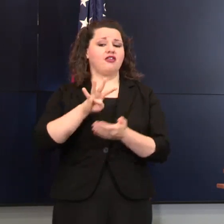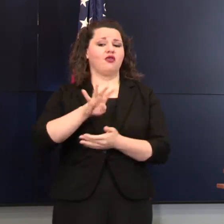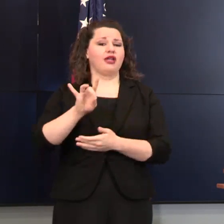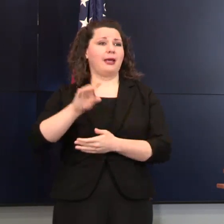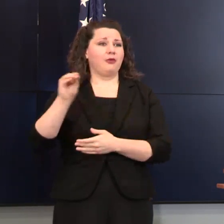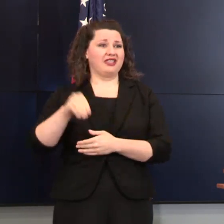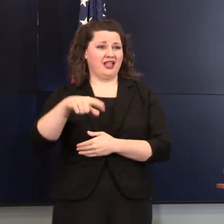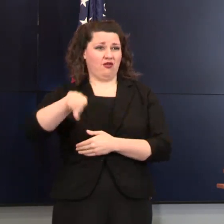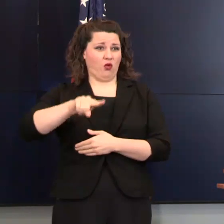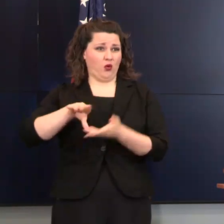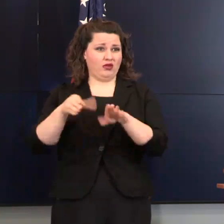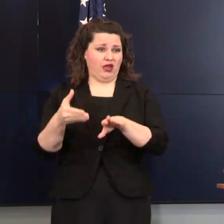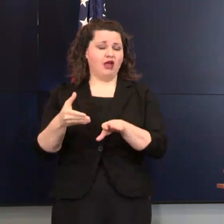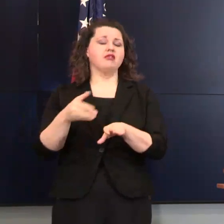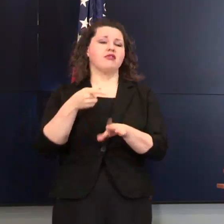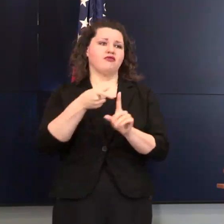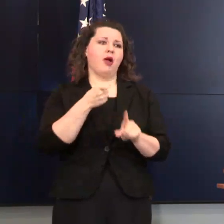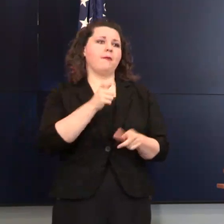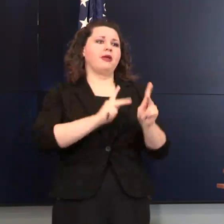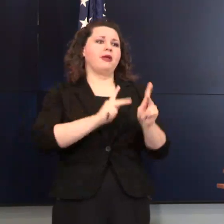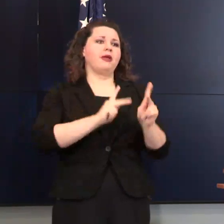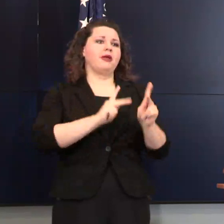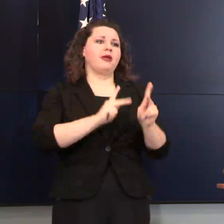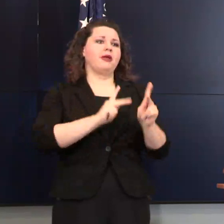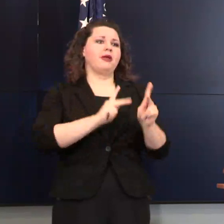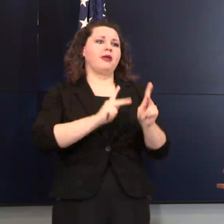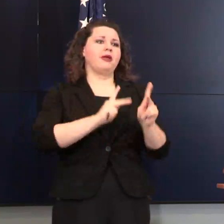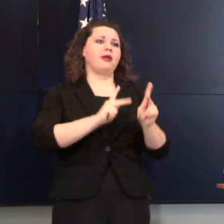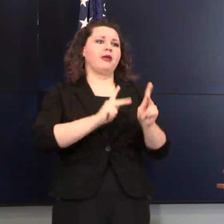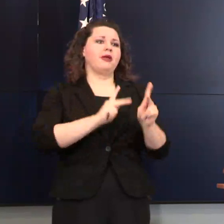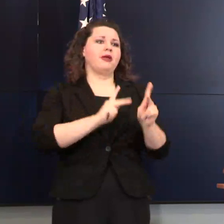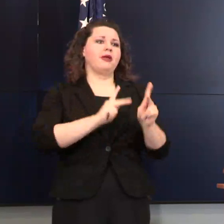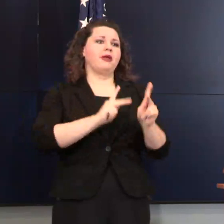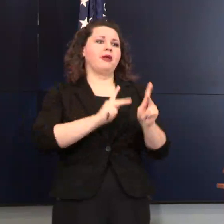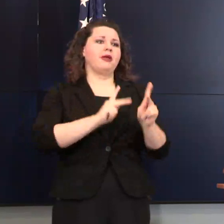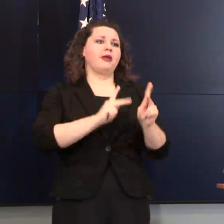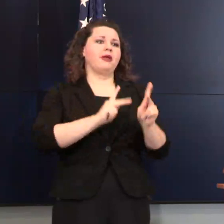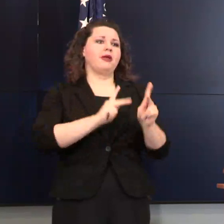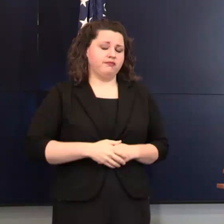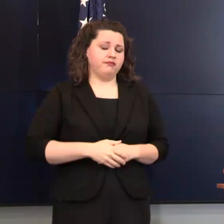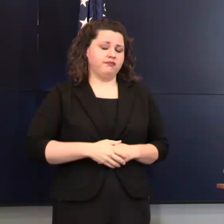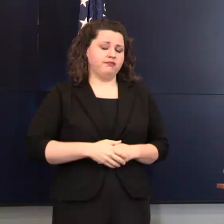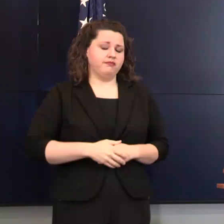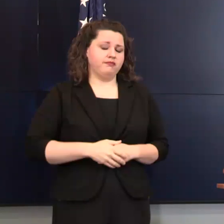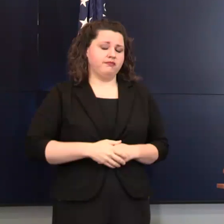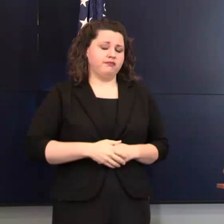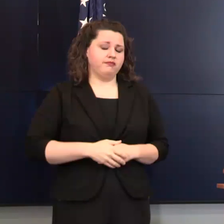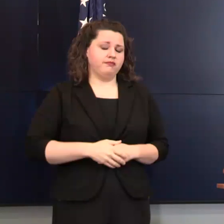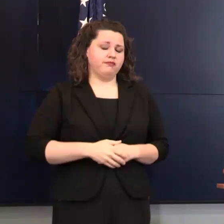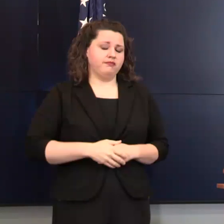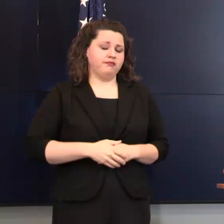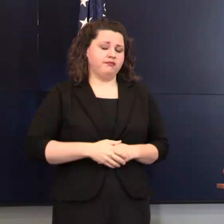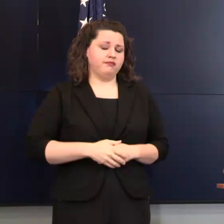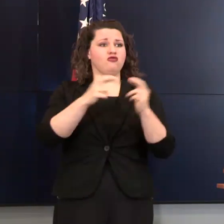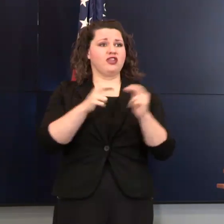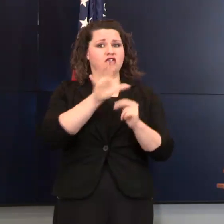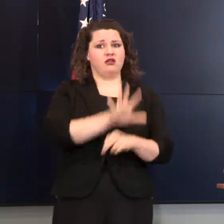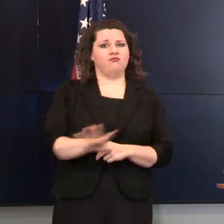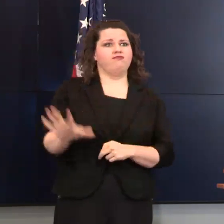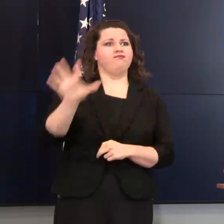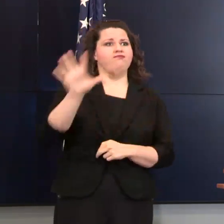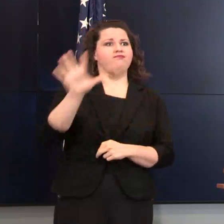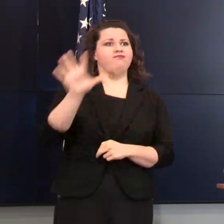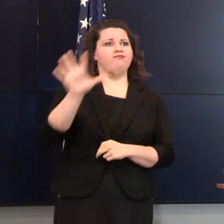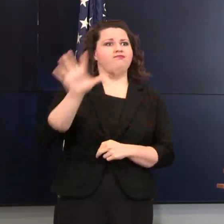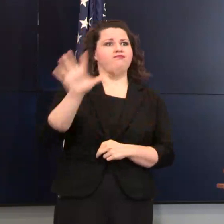39%. I am very sorry to have to report that we did have 4 additional deaths for a total of 79 deaths. And